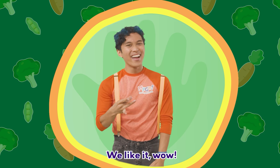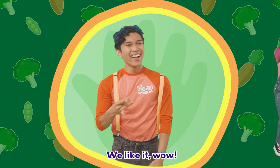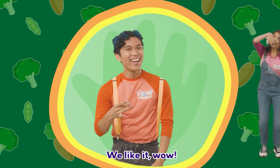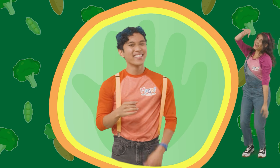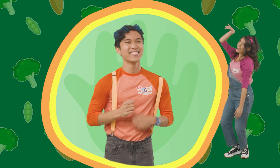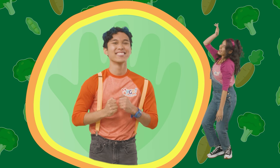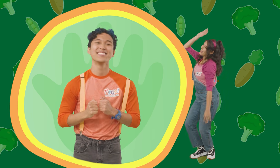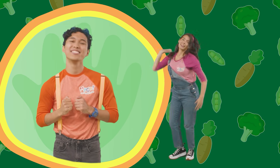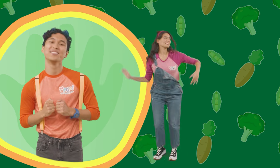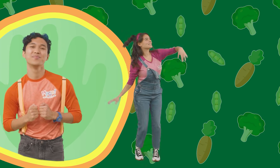wow!